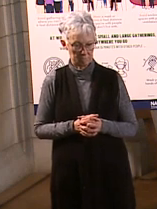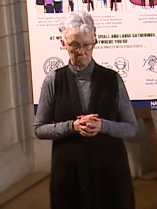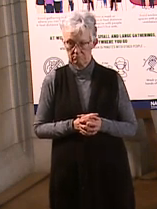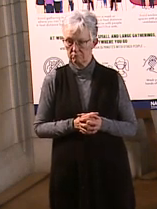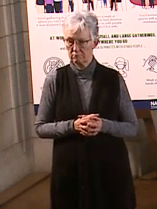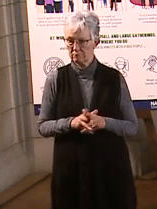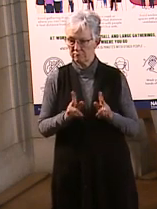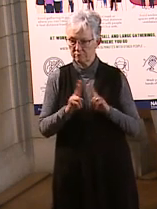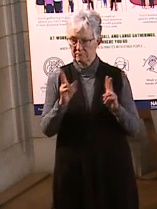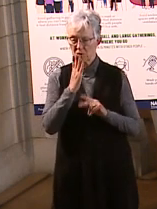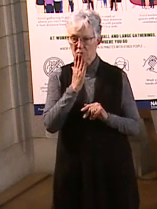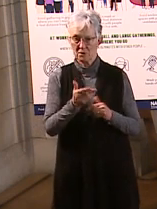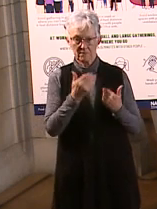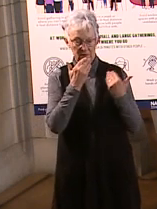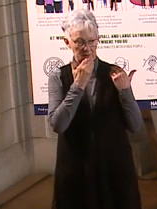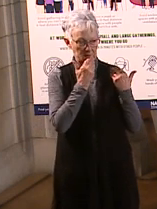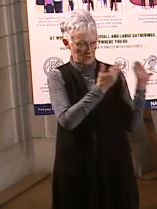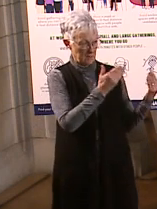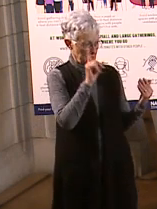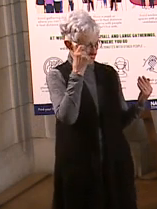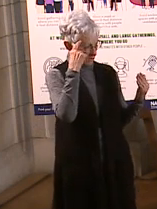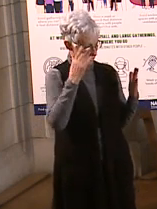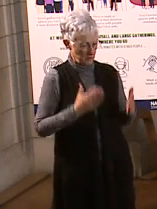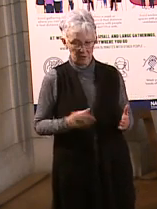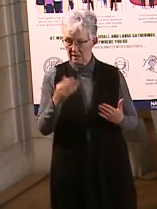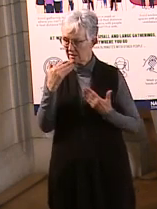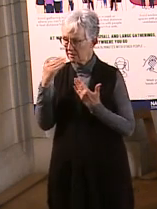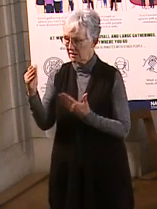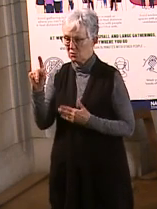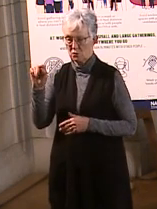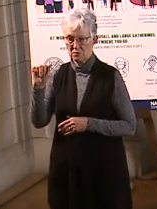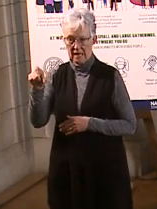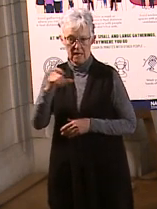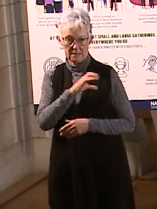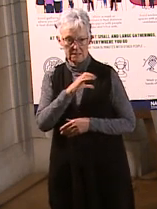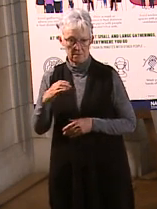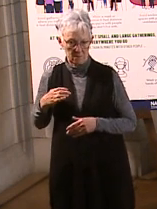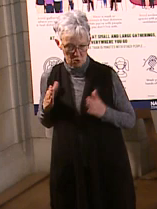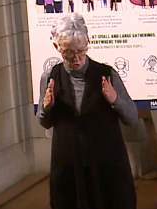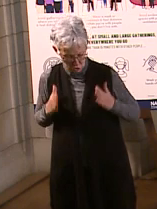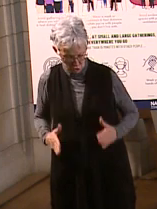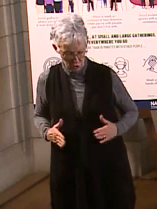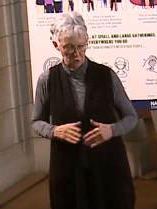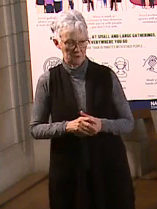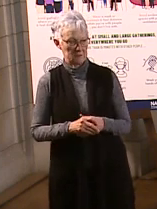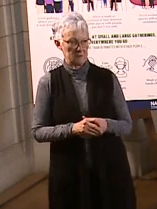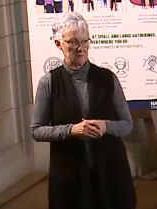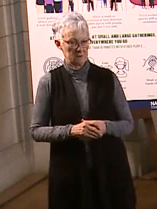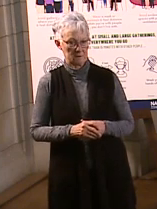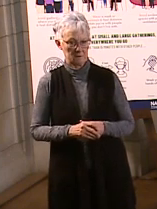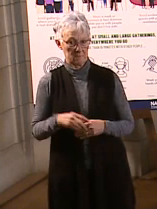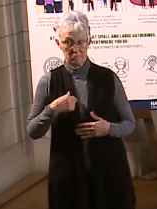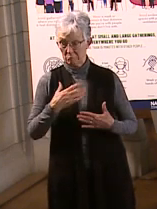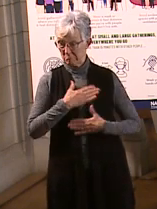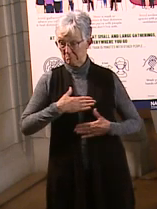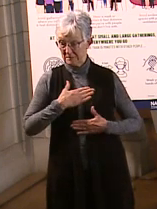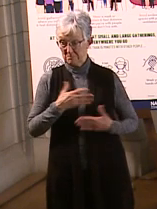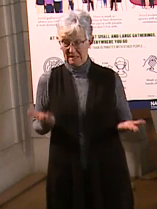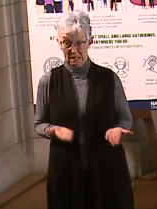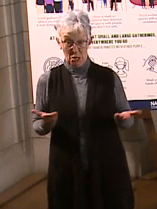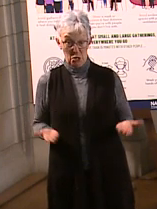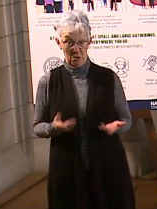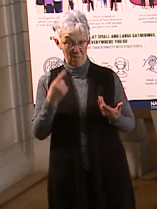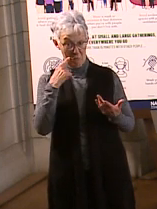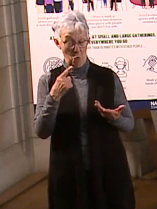Very good. Thank you, Governor, and thank you, Tax Commissioner. It is a pleasure to be here indeed because this is a very important lookup